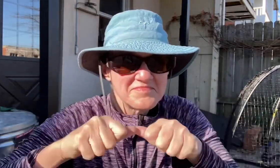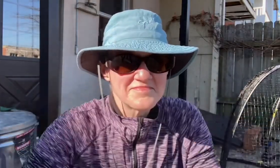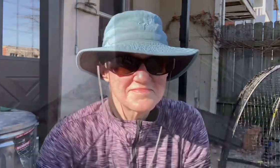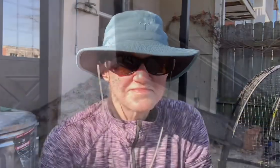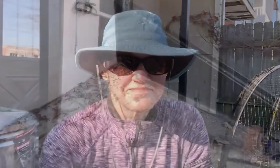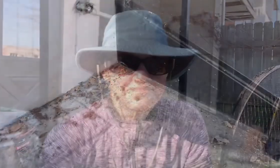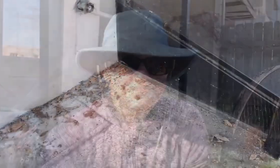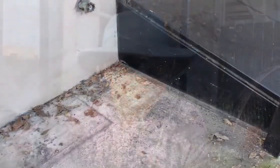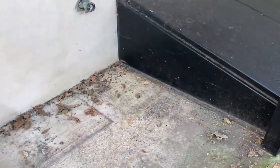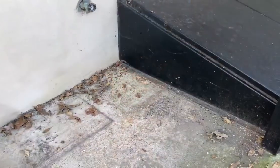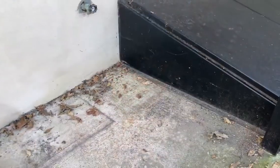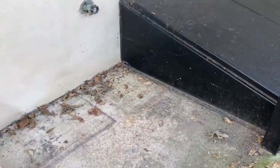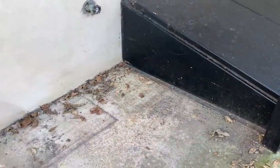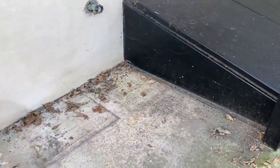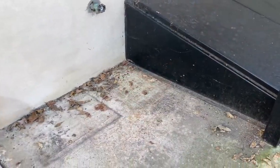protected area.